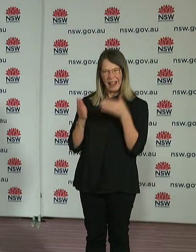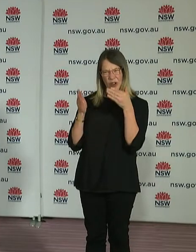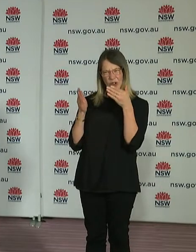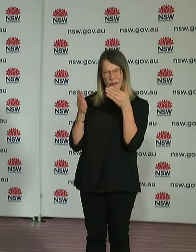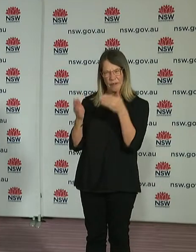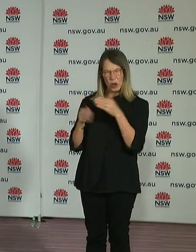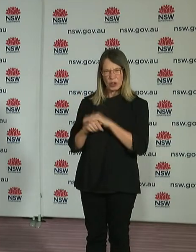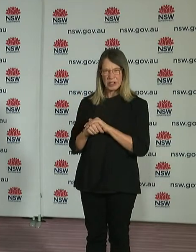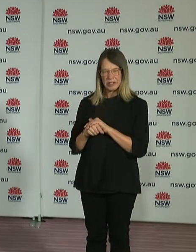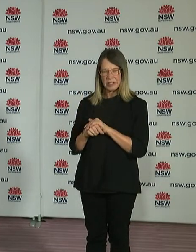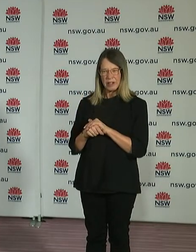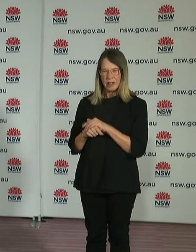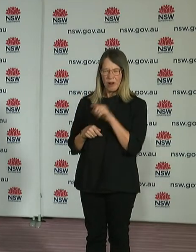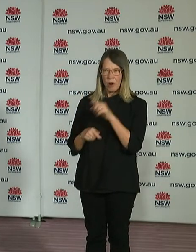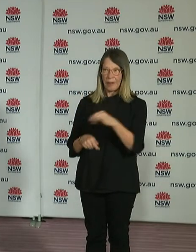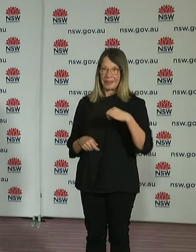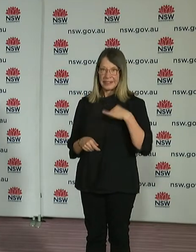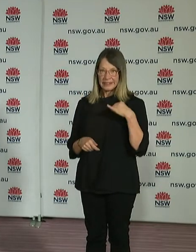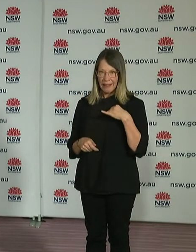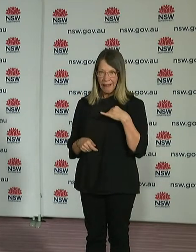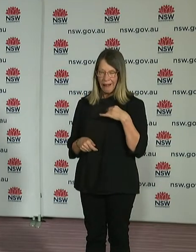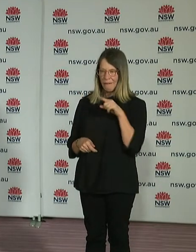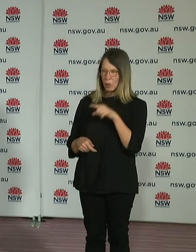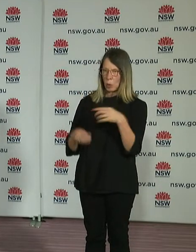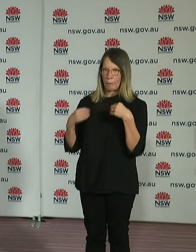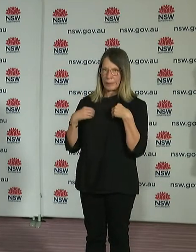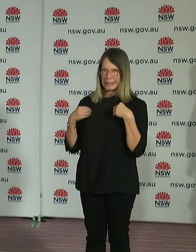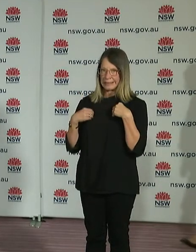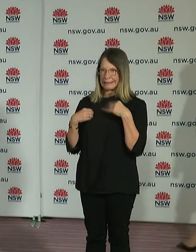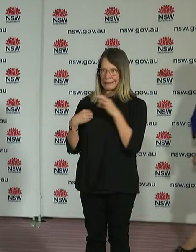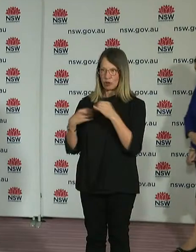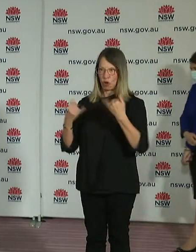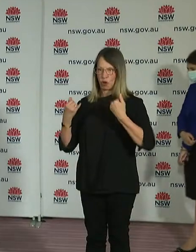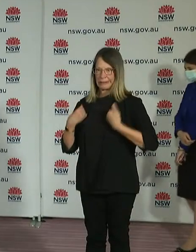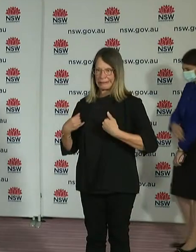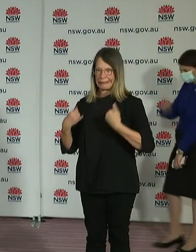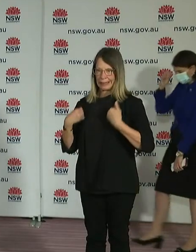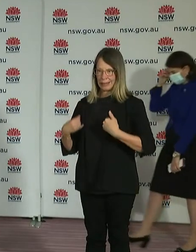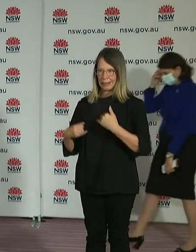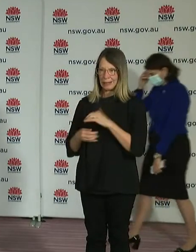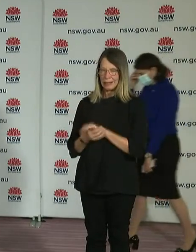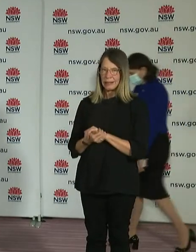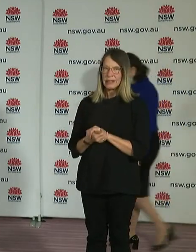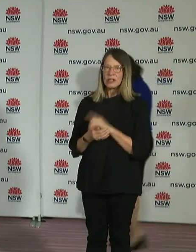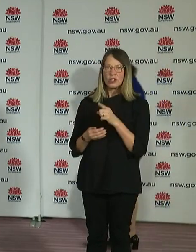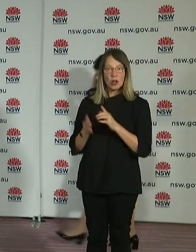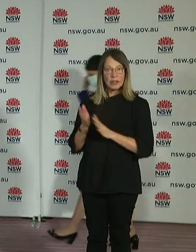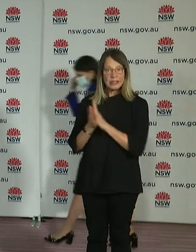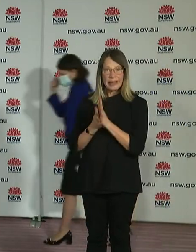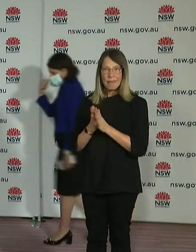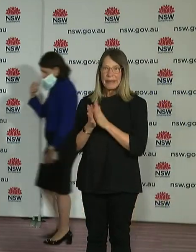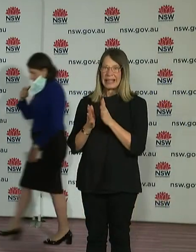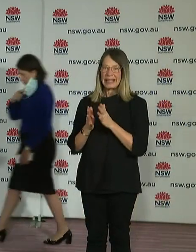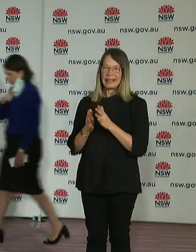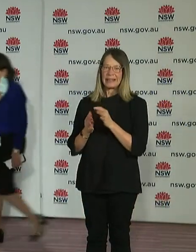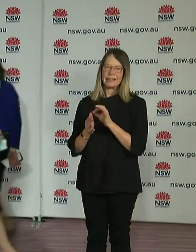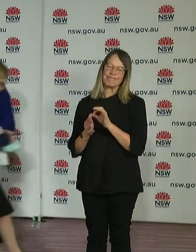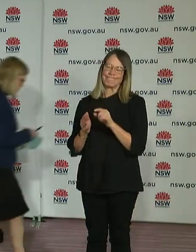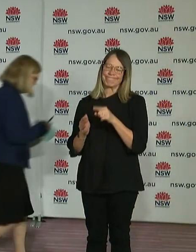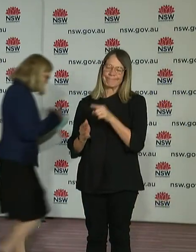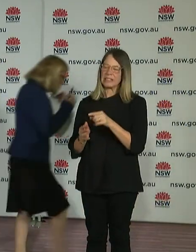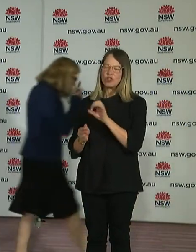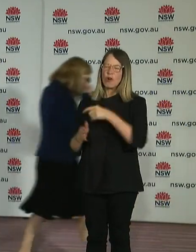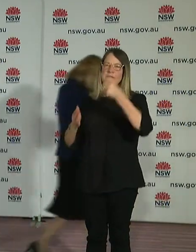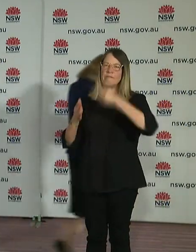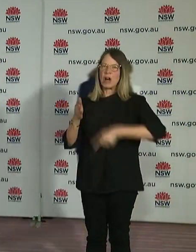Premier. If we're not fining businesses if unvaccinated patrons come in, are we fining businesses if any of their staff members are unvaccinated when they need